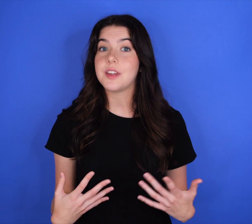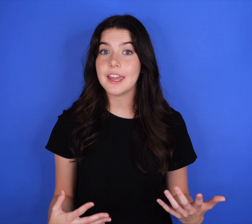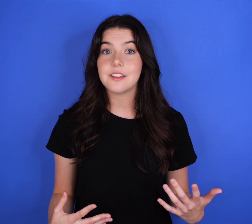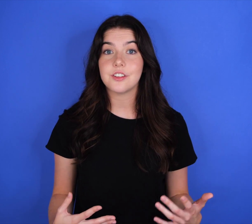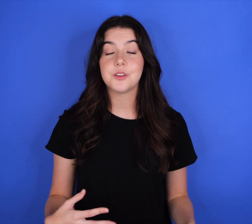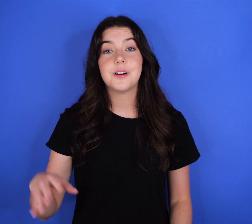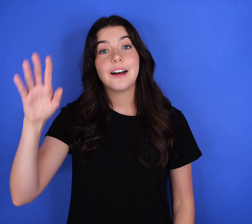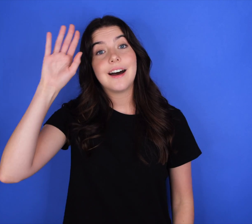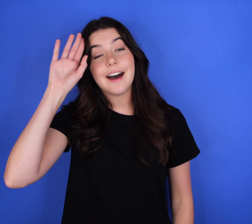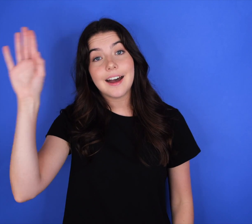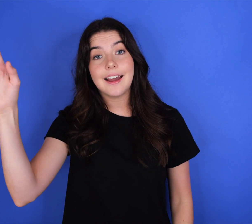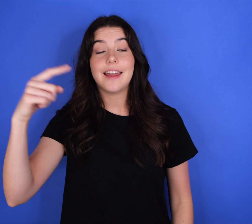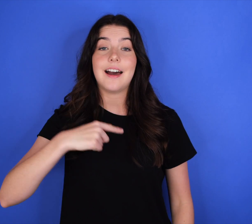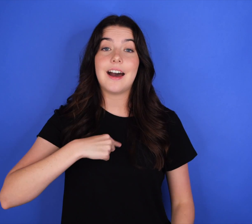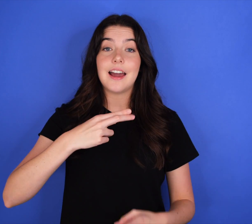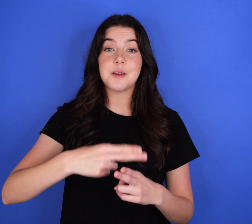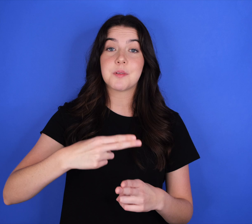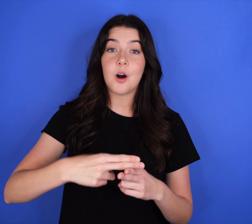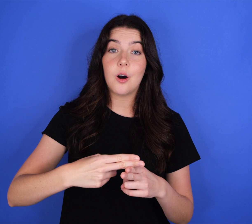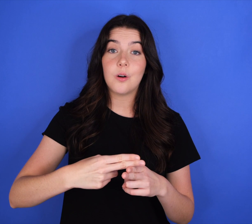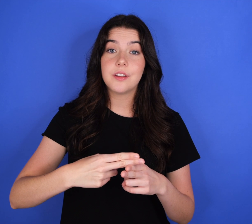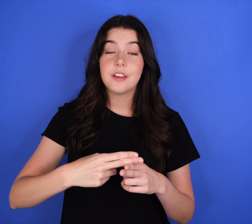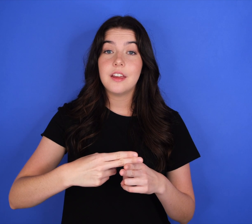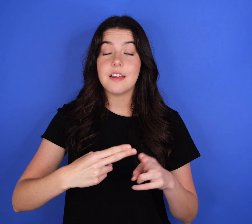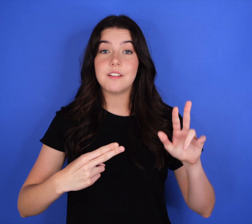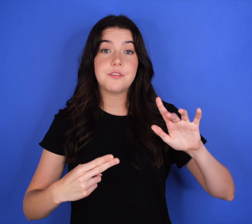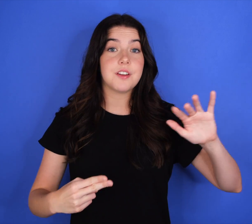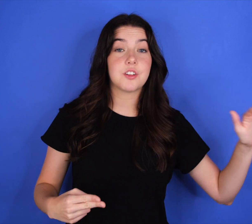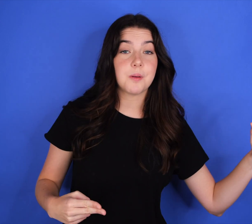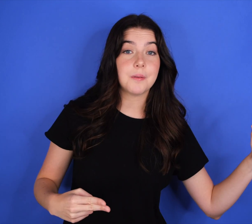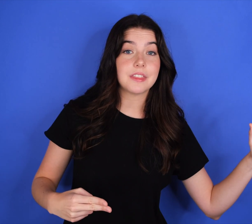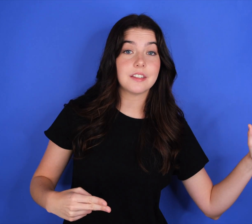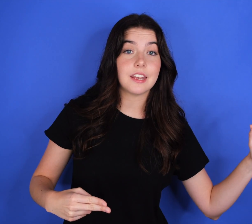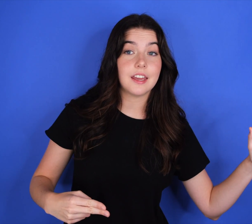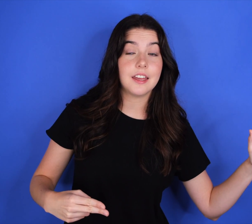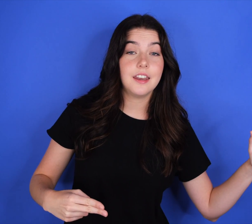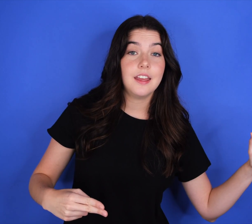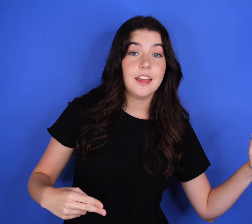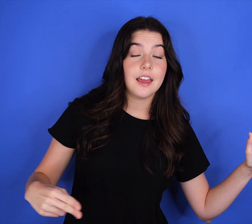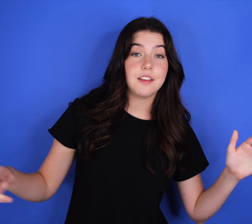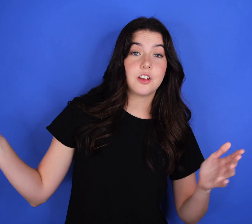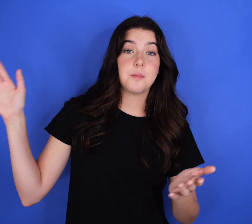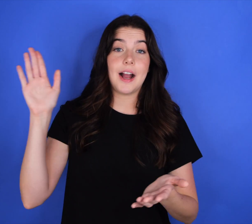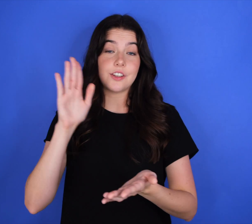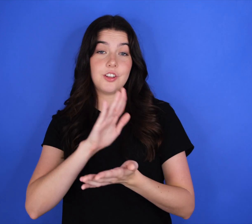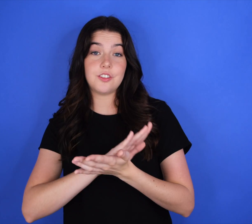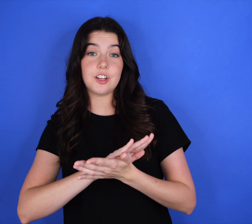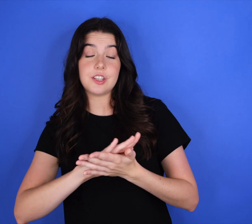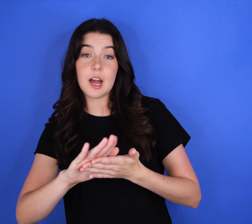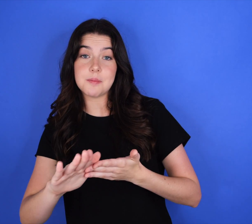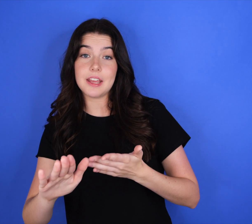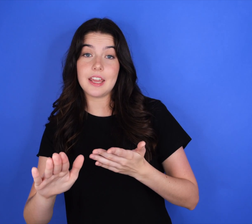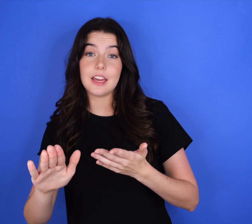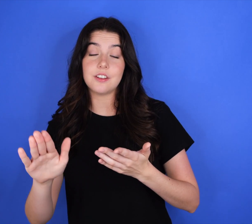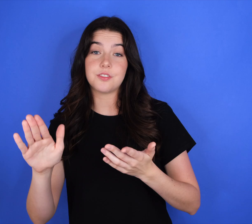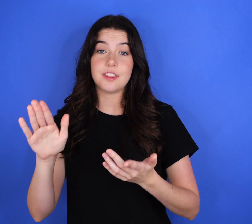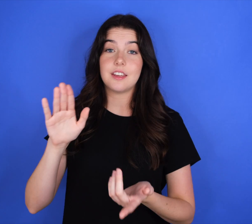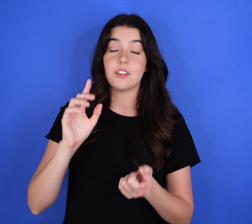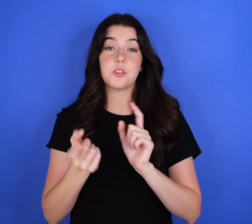can't do, hi, I am called, and then fingerspell with this hand, and then go back to using your dominant hands for this and switch